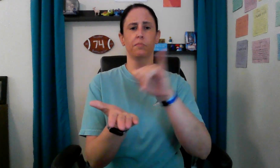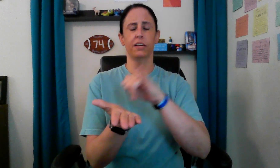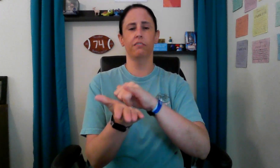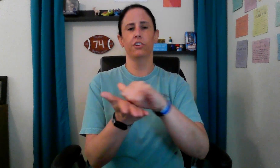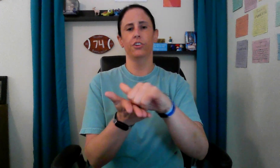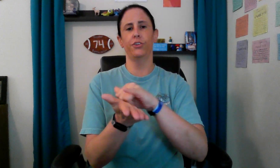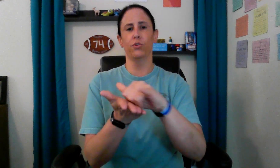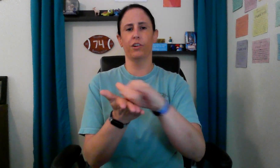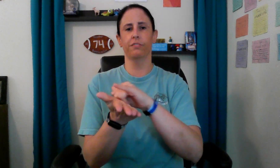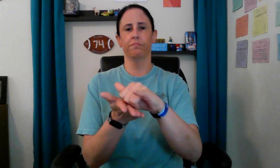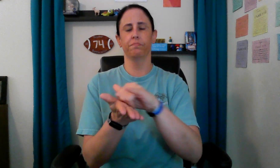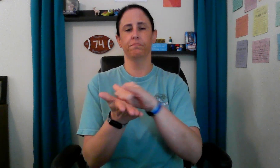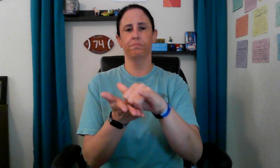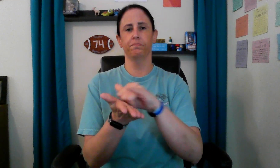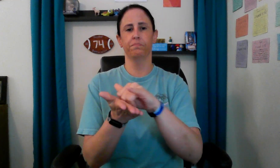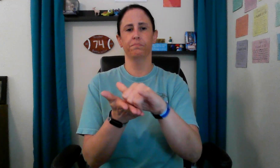Non-dominant, New York.